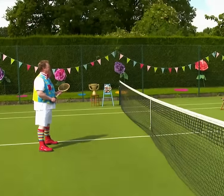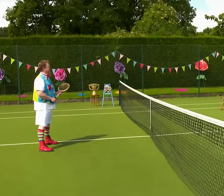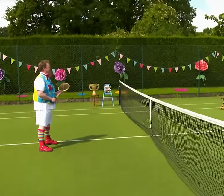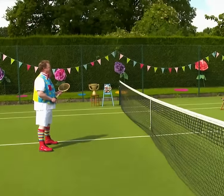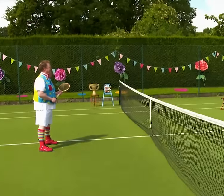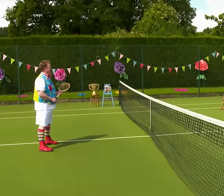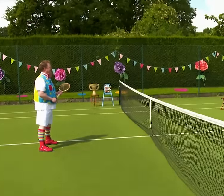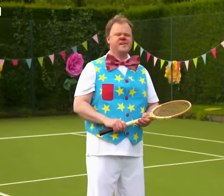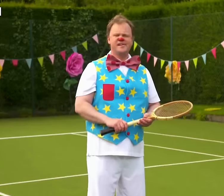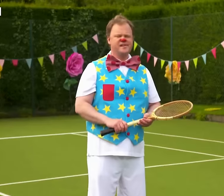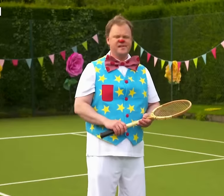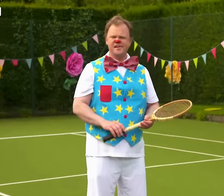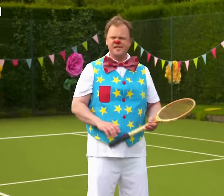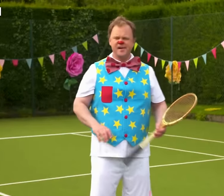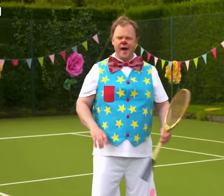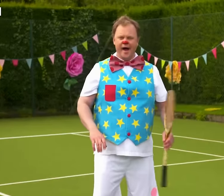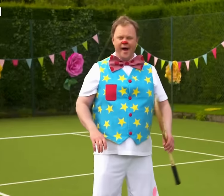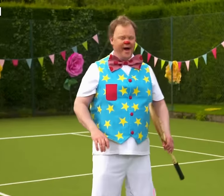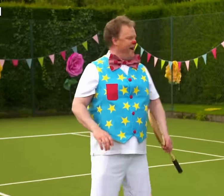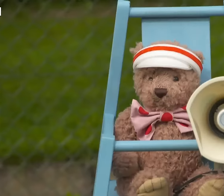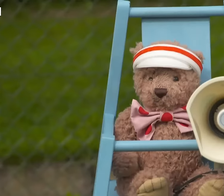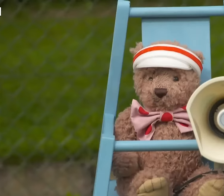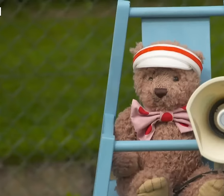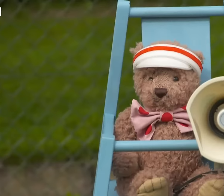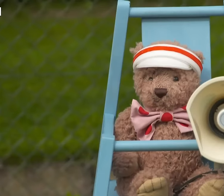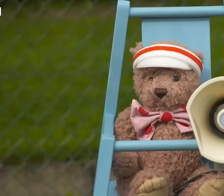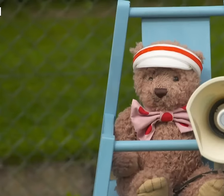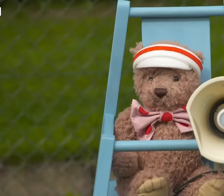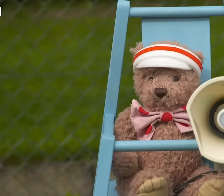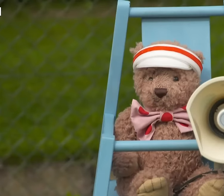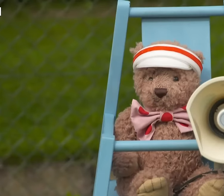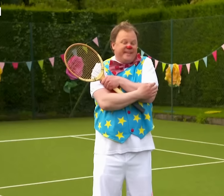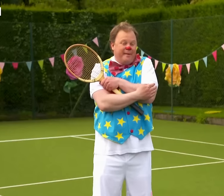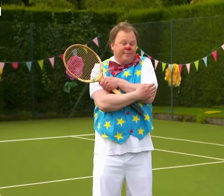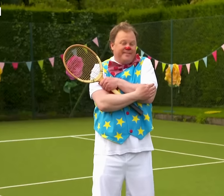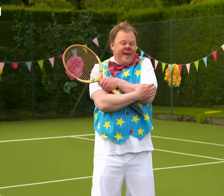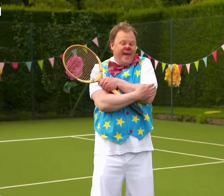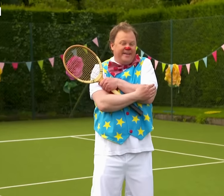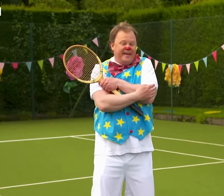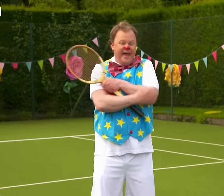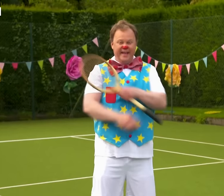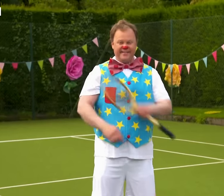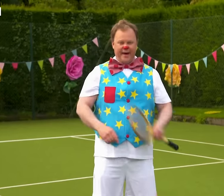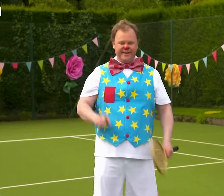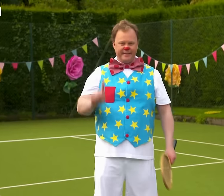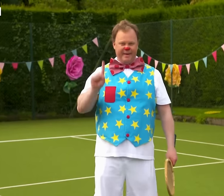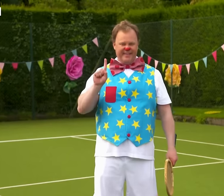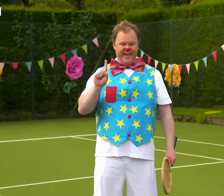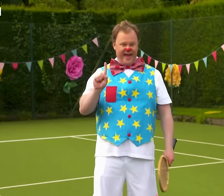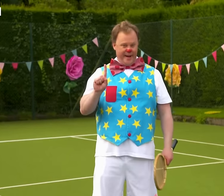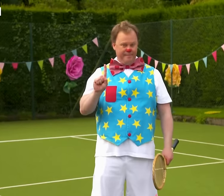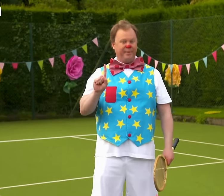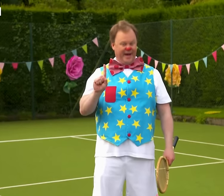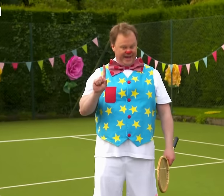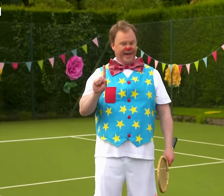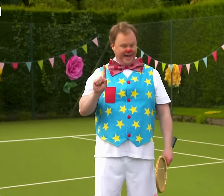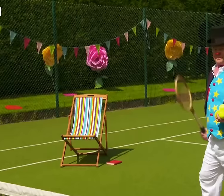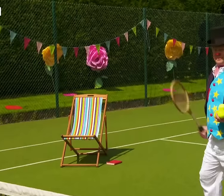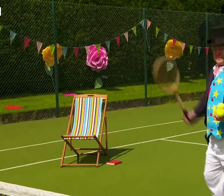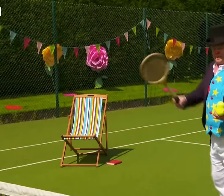you play by the rules, Mr. Tumble? Yes, Tumble Ted is going to be the umpire.